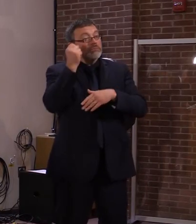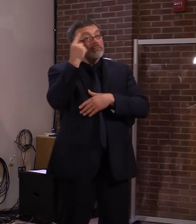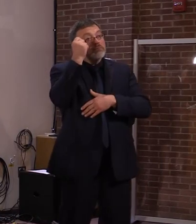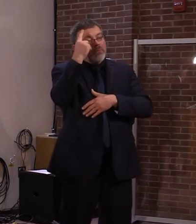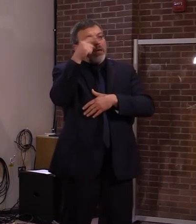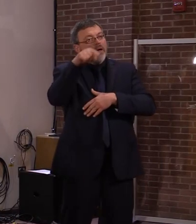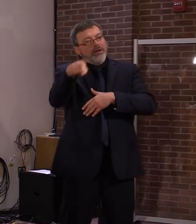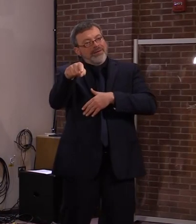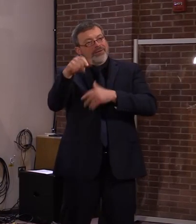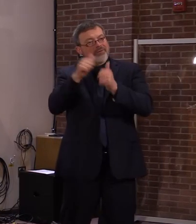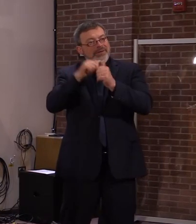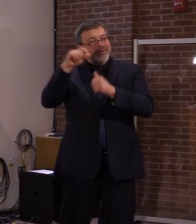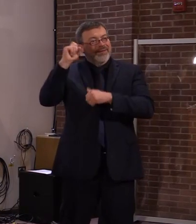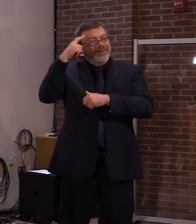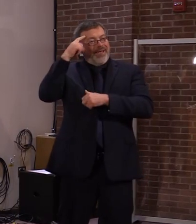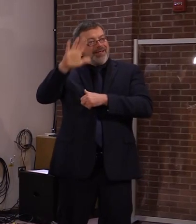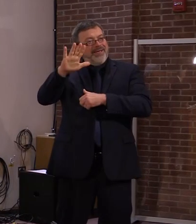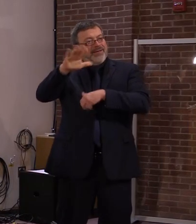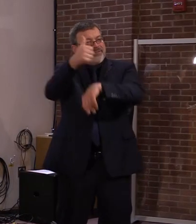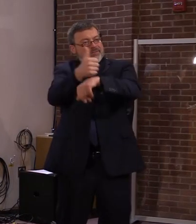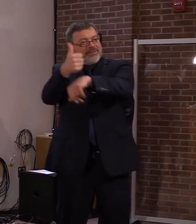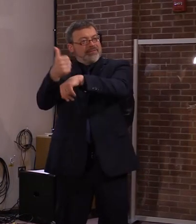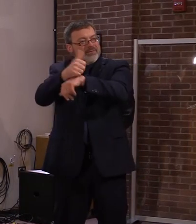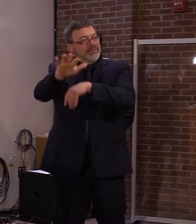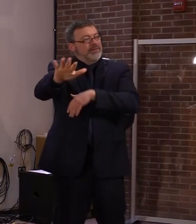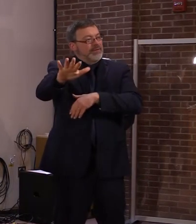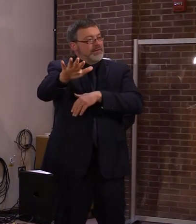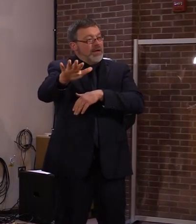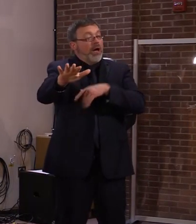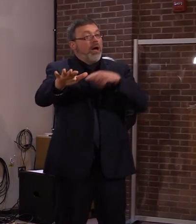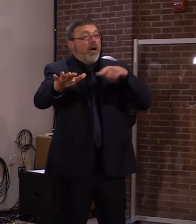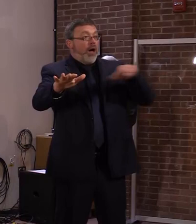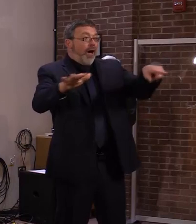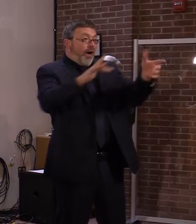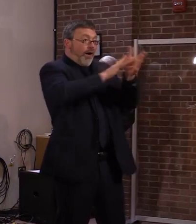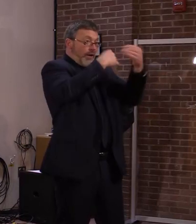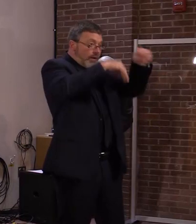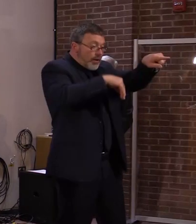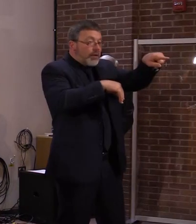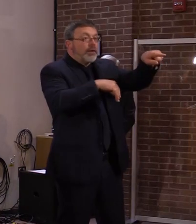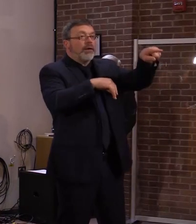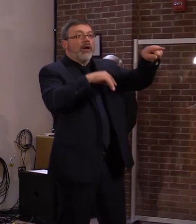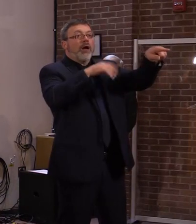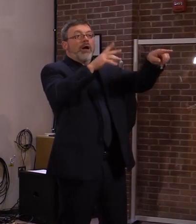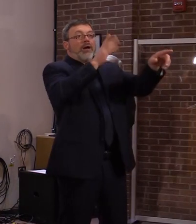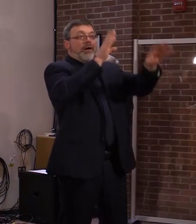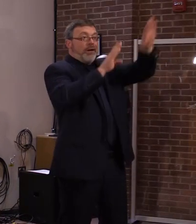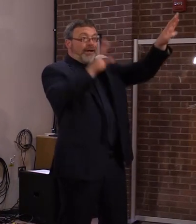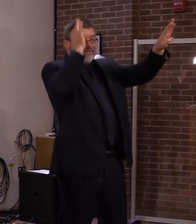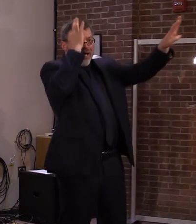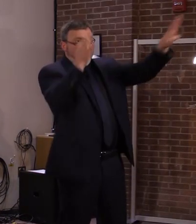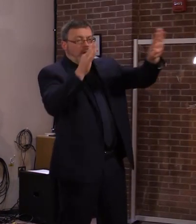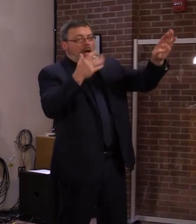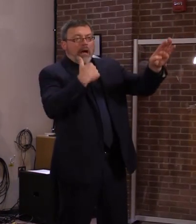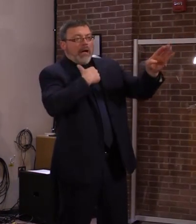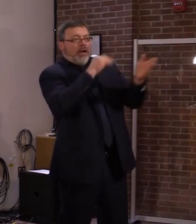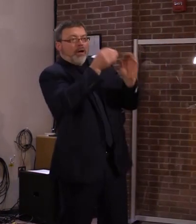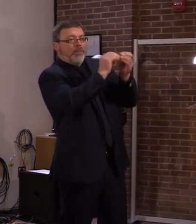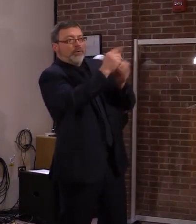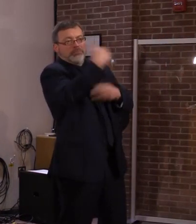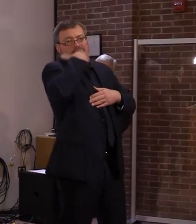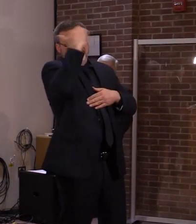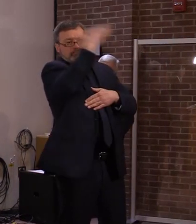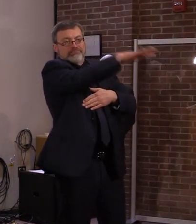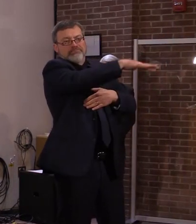who partner directly with the federal government. So again, some more good news, and it's so important because, as